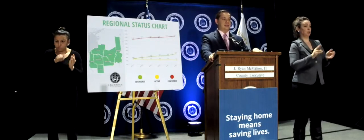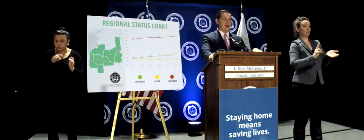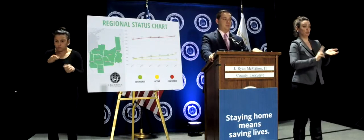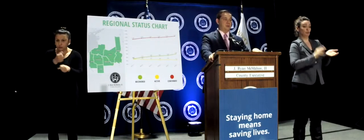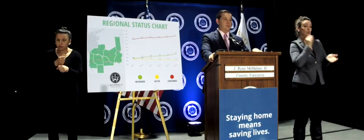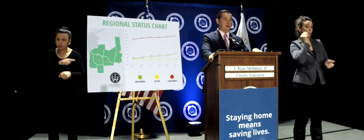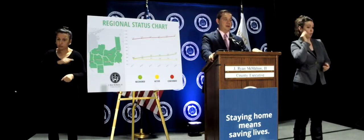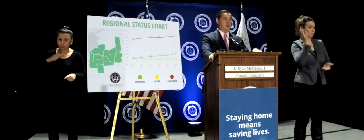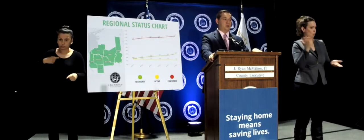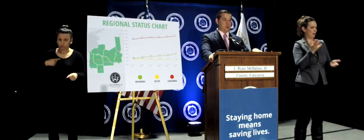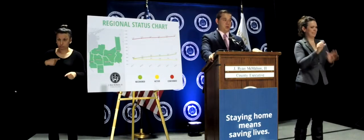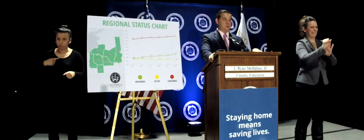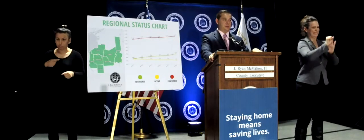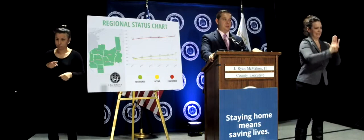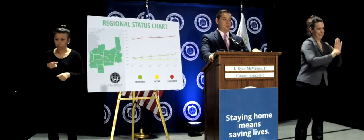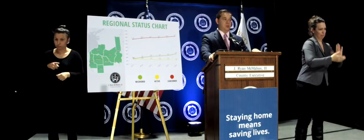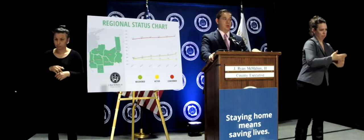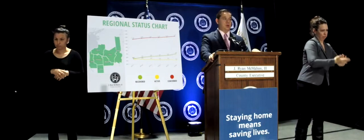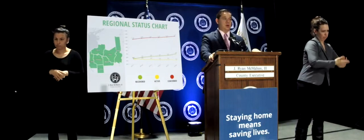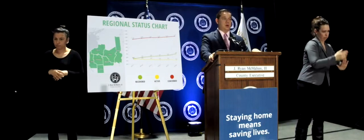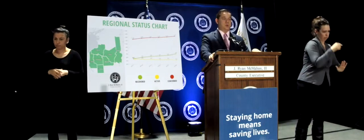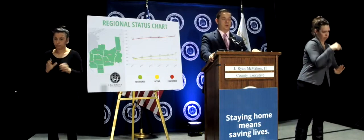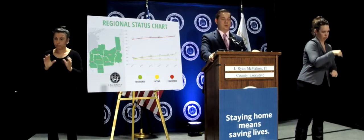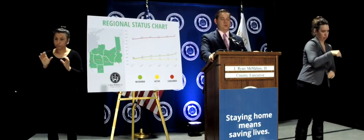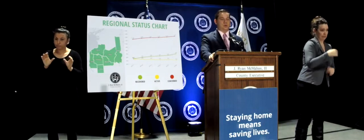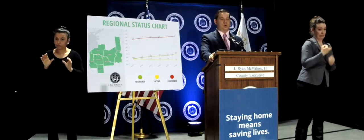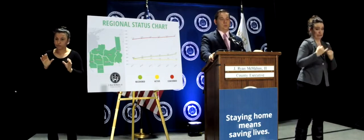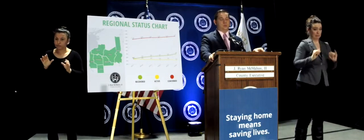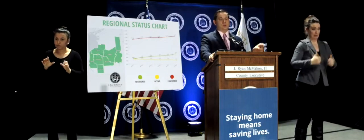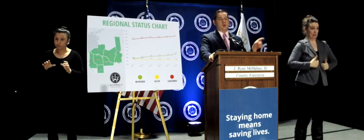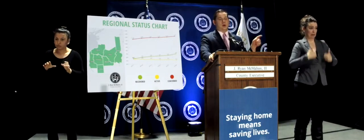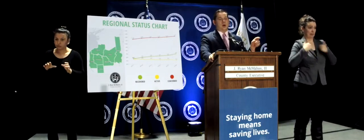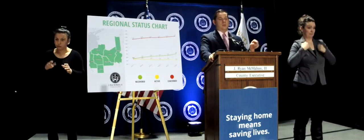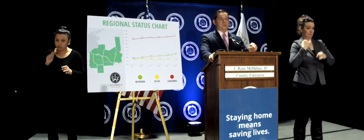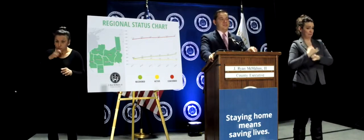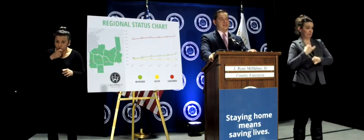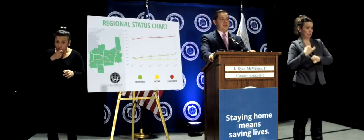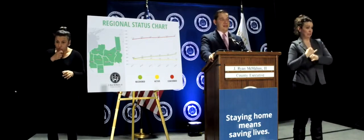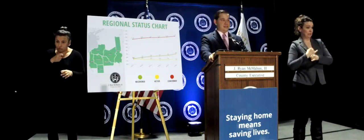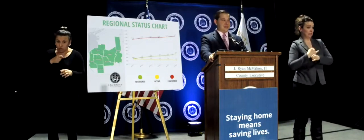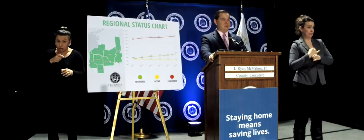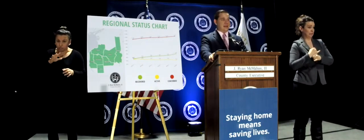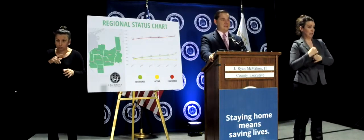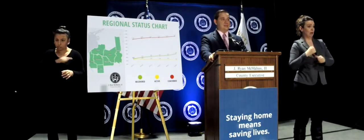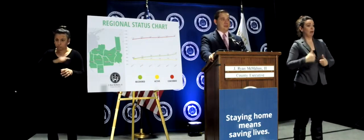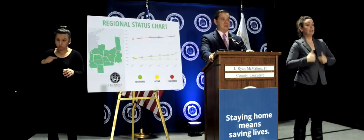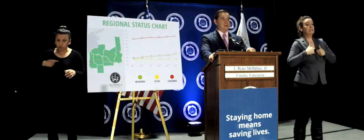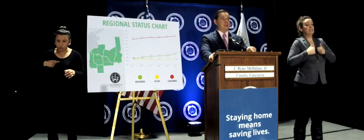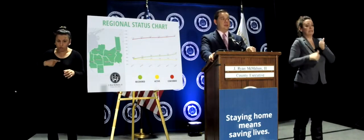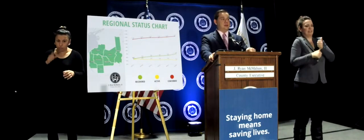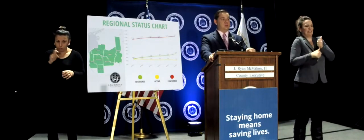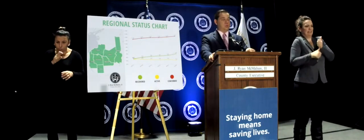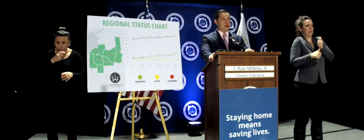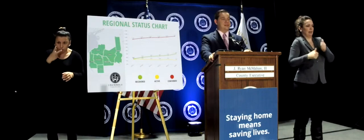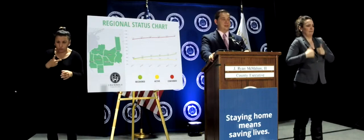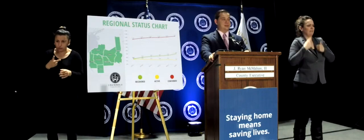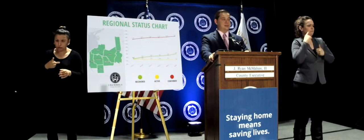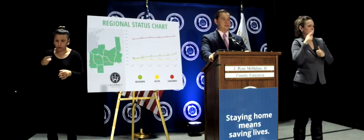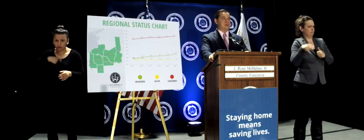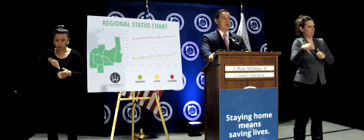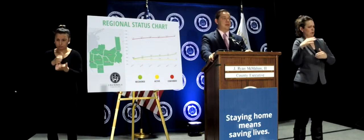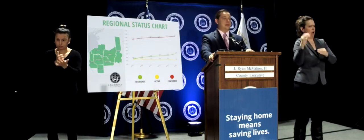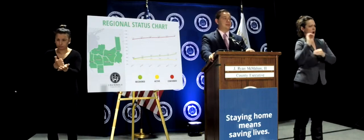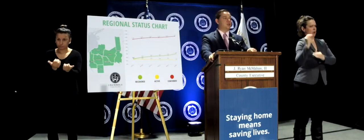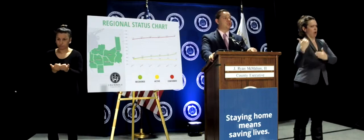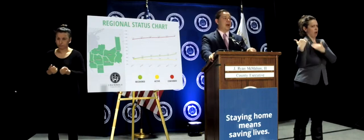and backstop in the event care becomes an issue with the nursing homes. But the state is now testing the